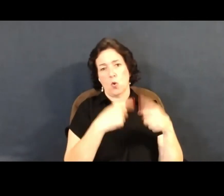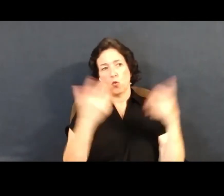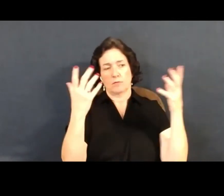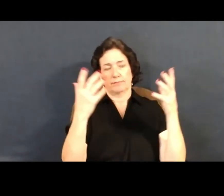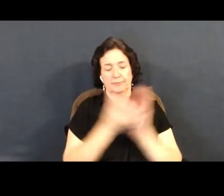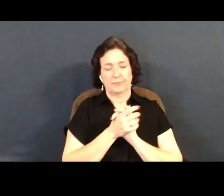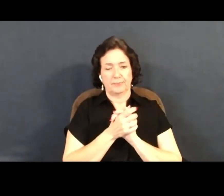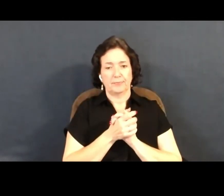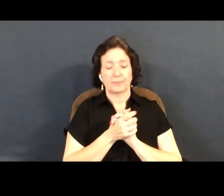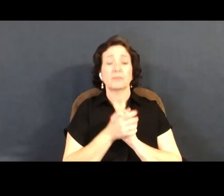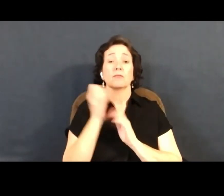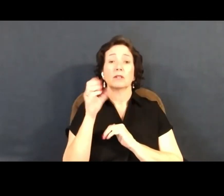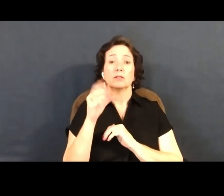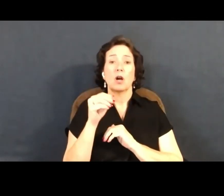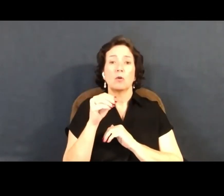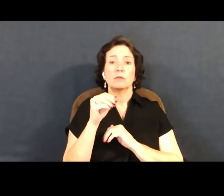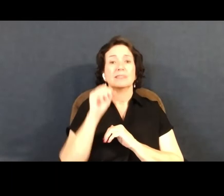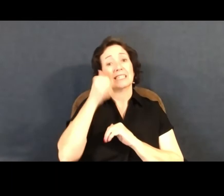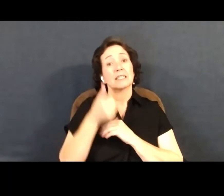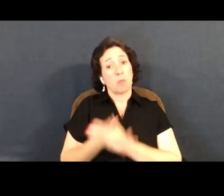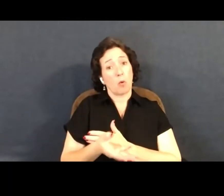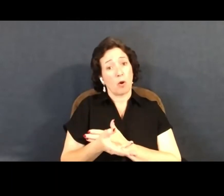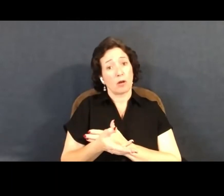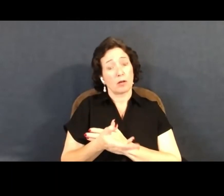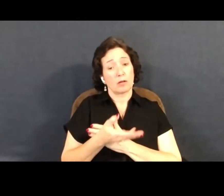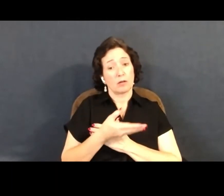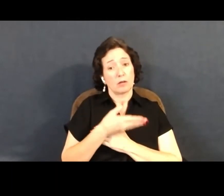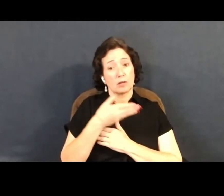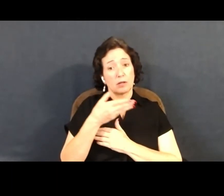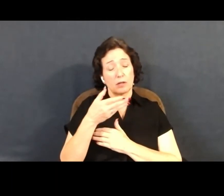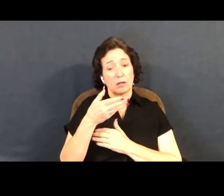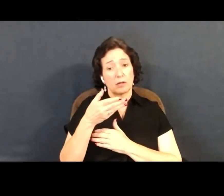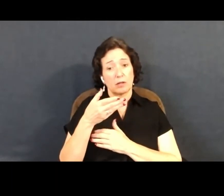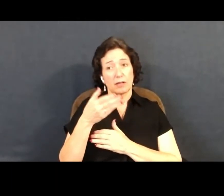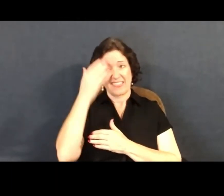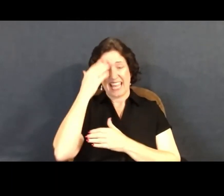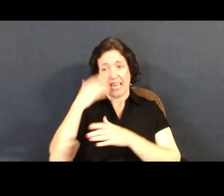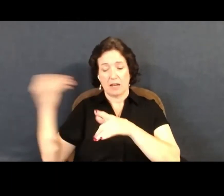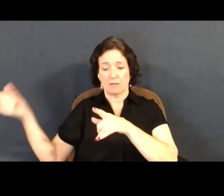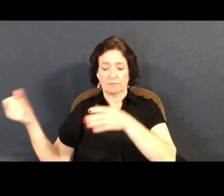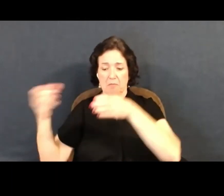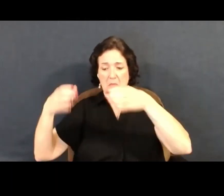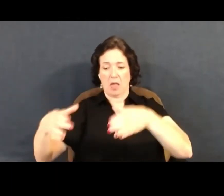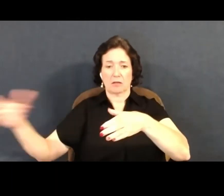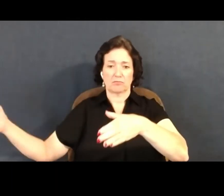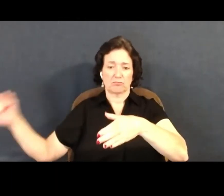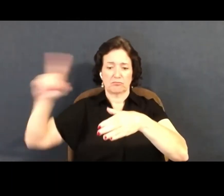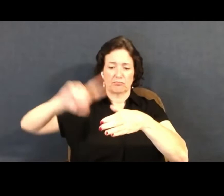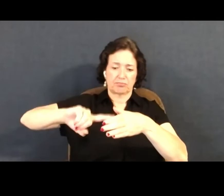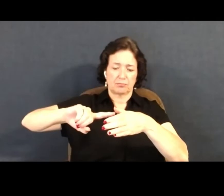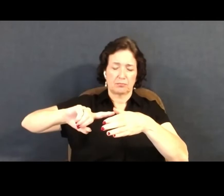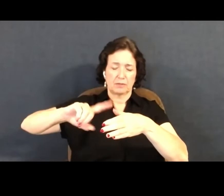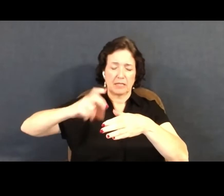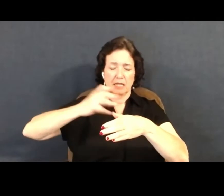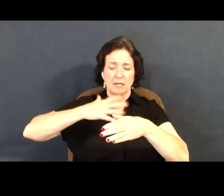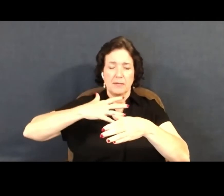And so he was taken out in the morning. His head was placed upon the block, and he breathed